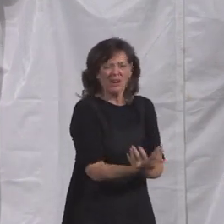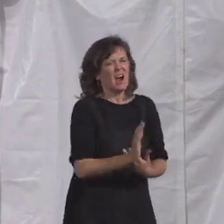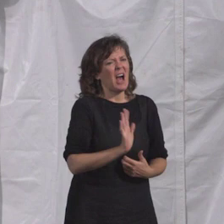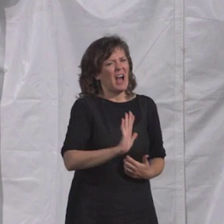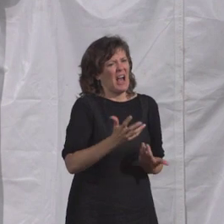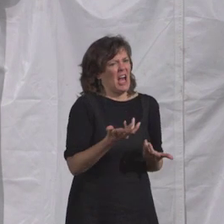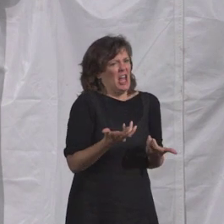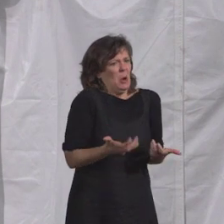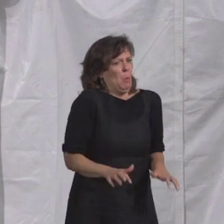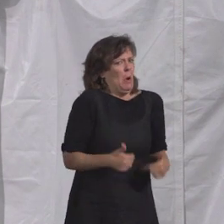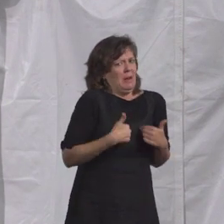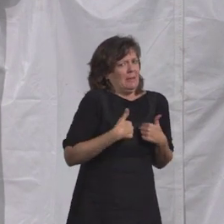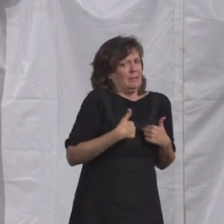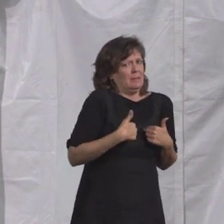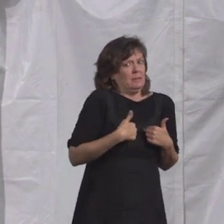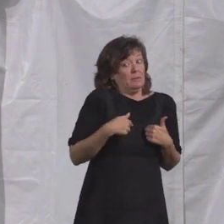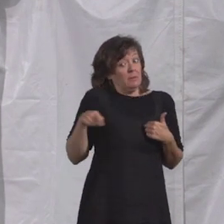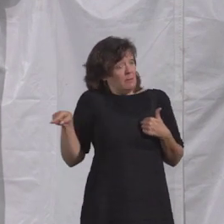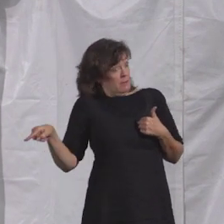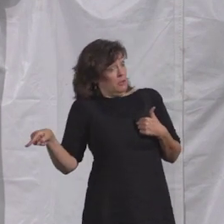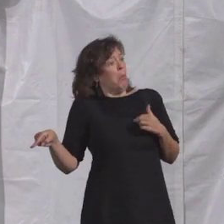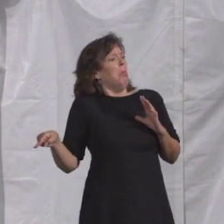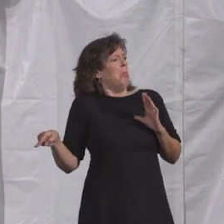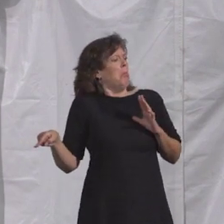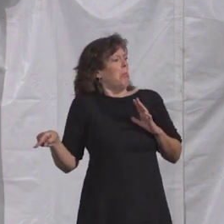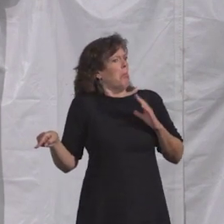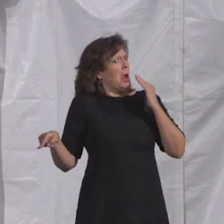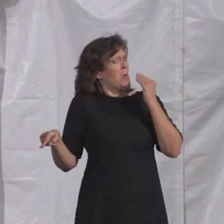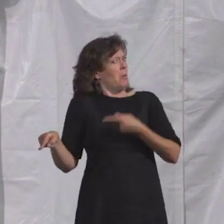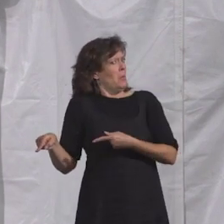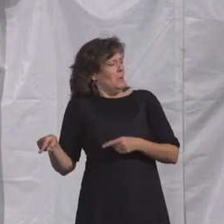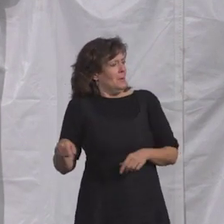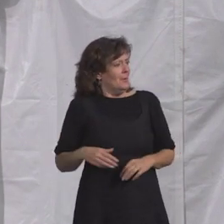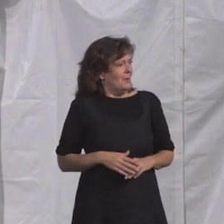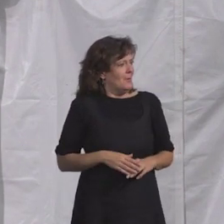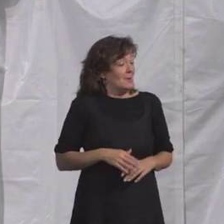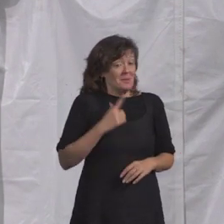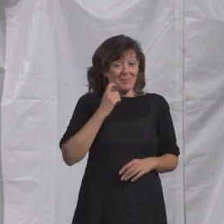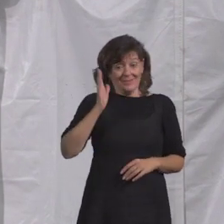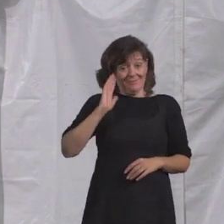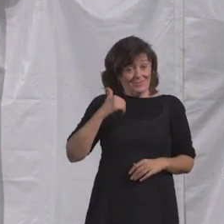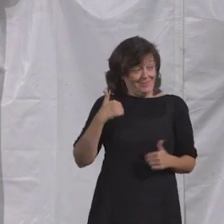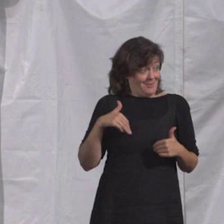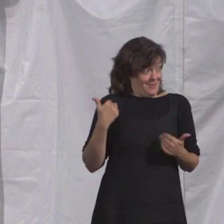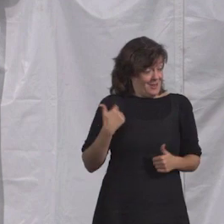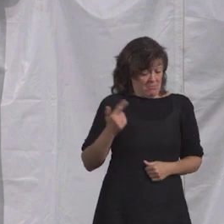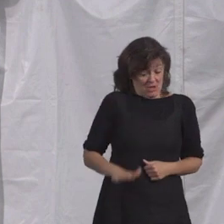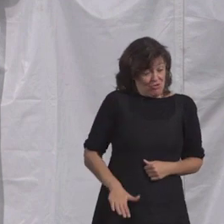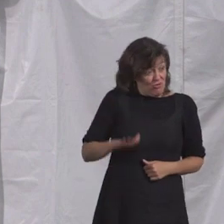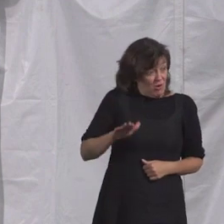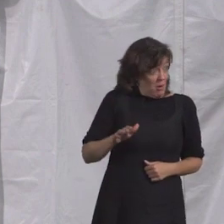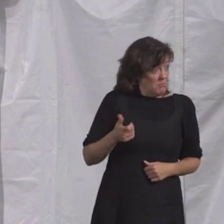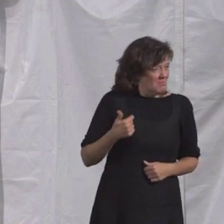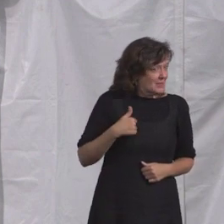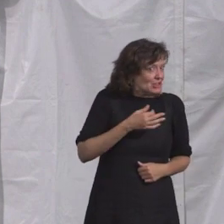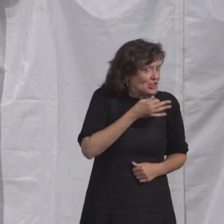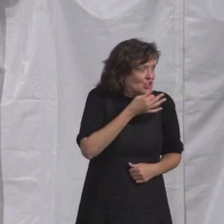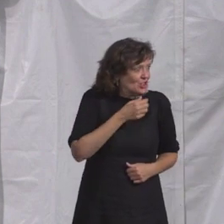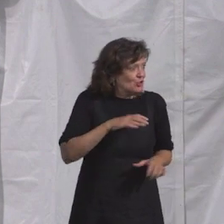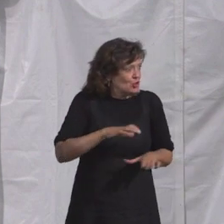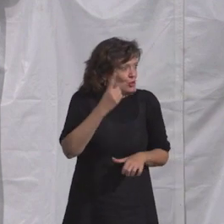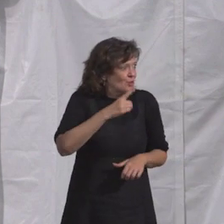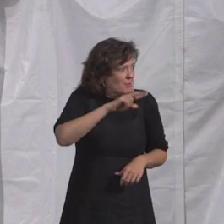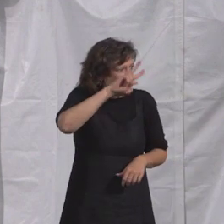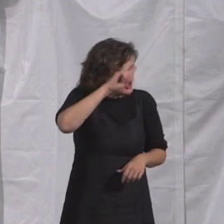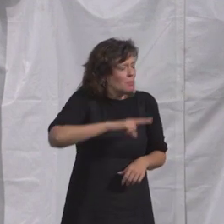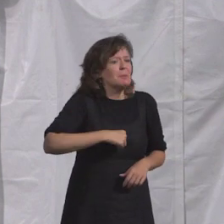who set his chain on fire. Because when I was growing up, whenever I was about to do something stupid, my dad would run in the room. And some of you are thinking,